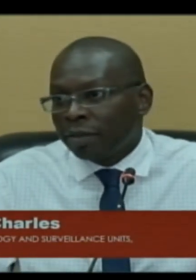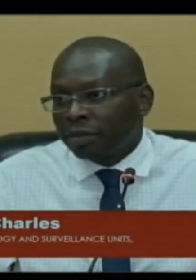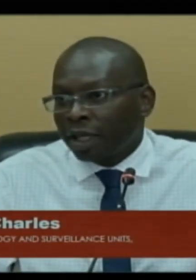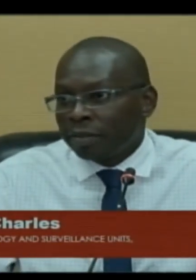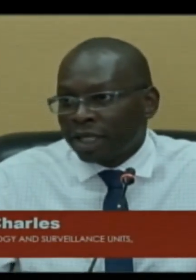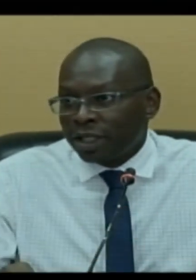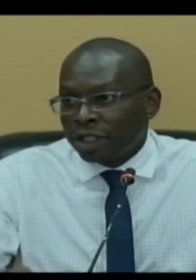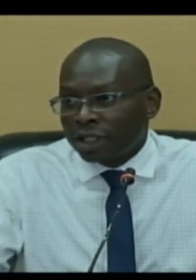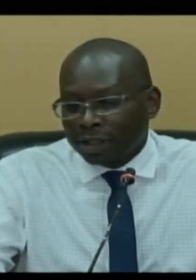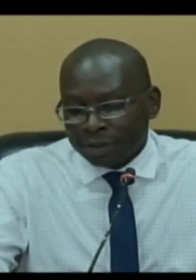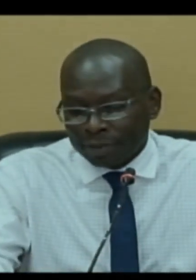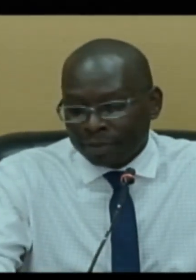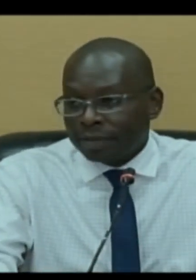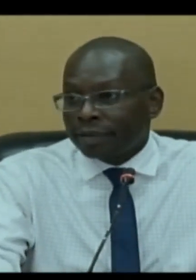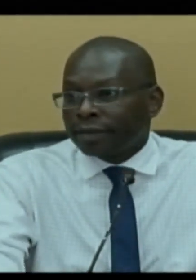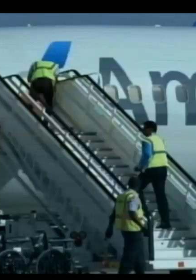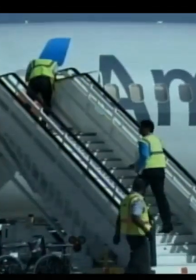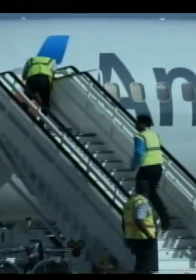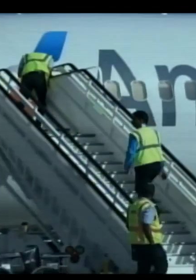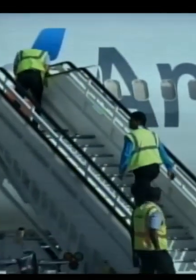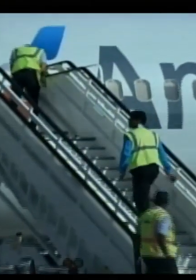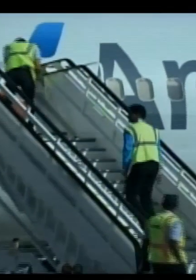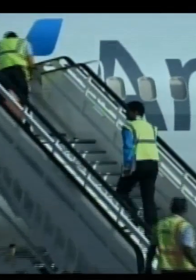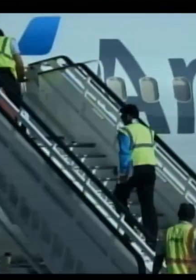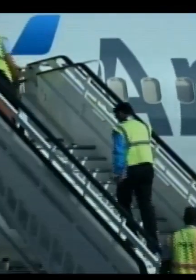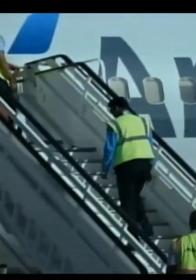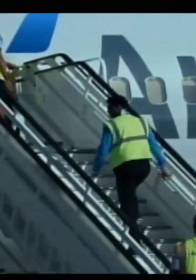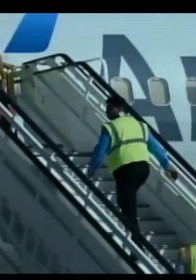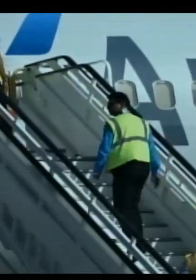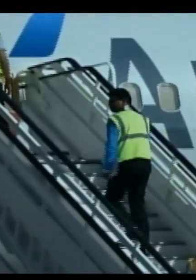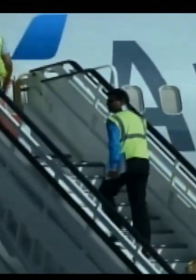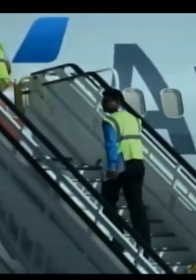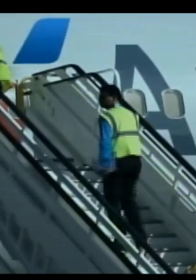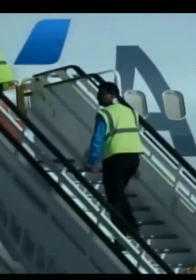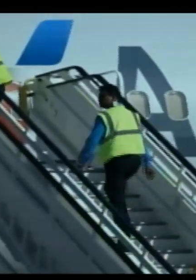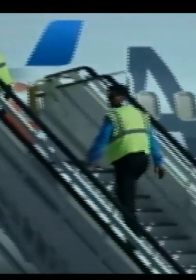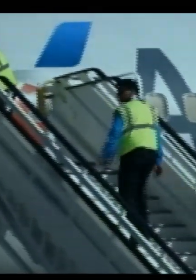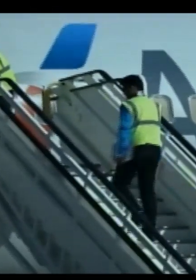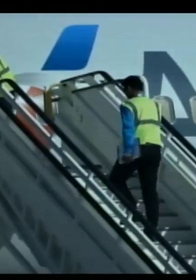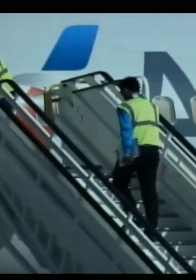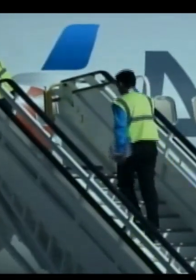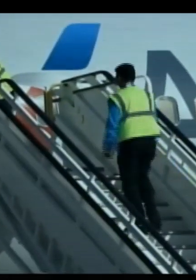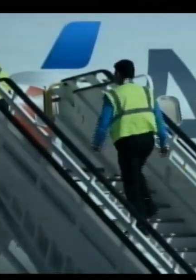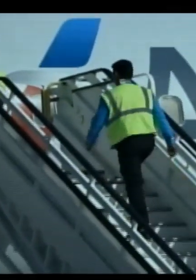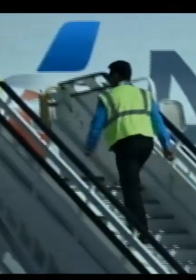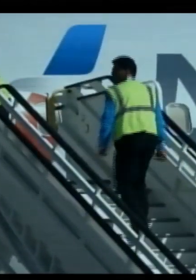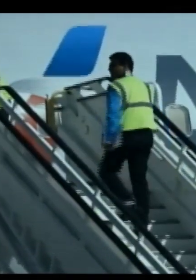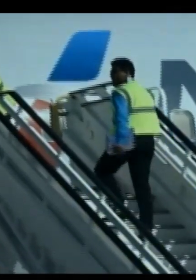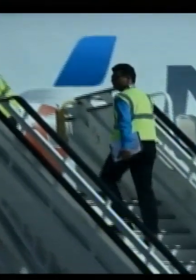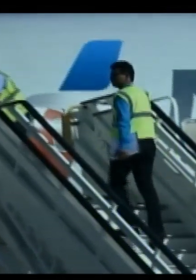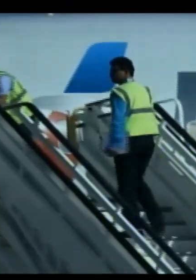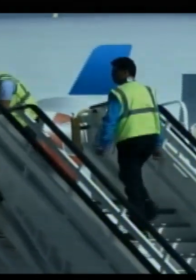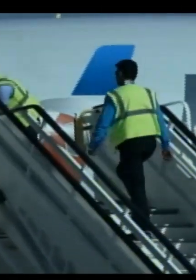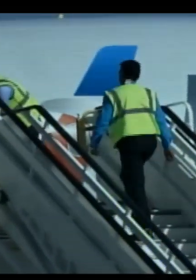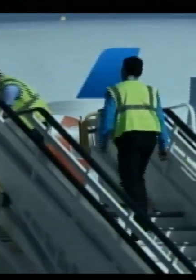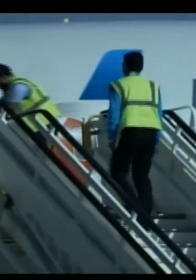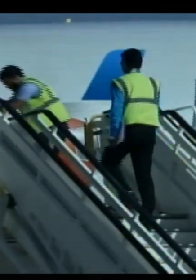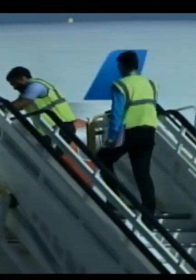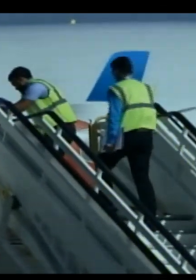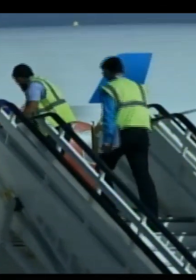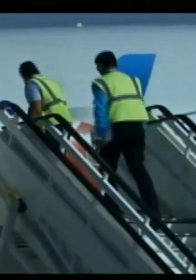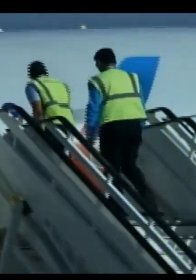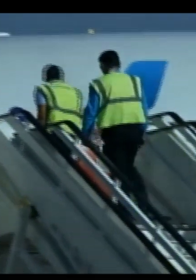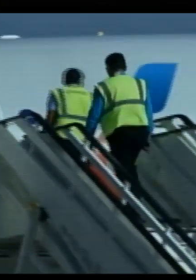final destination. In the event a passenger exhibits symptoms on a flight, Ramkelawan says they will have